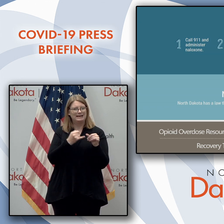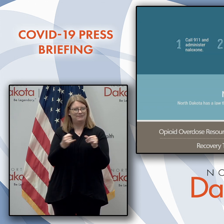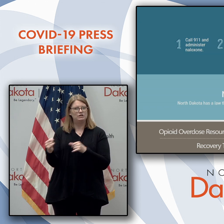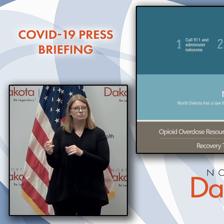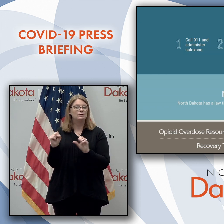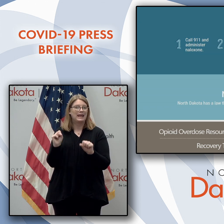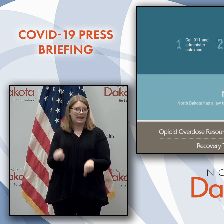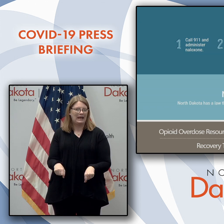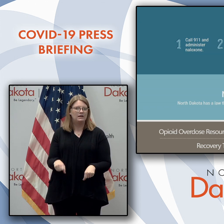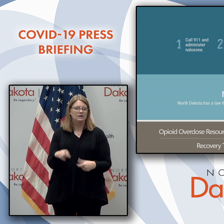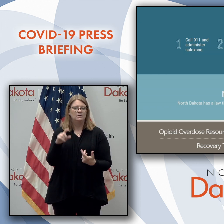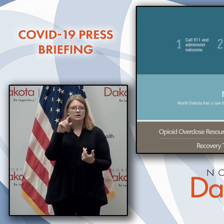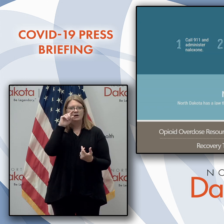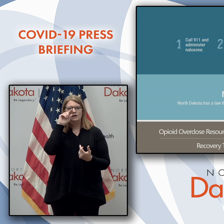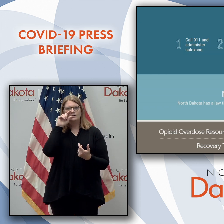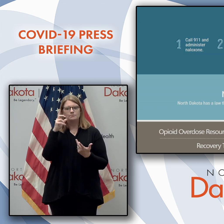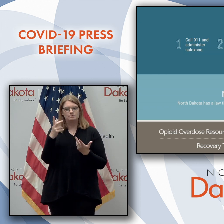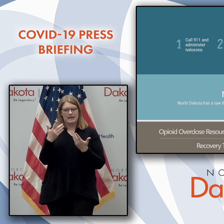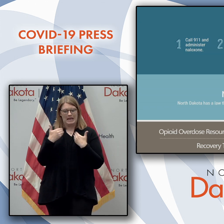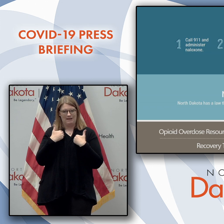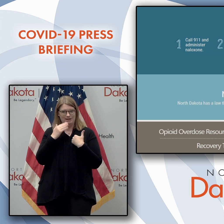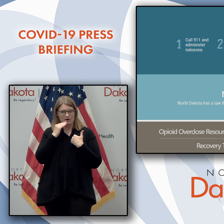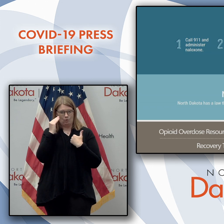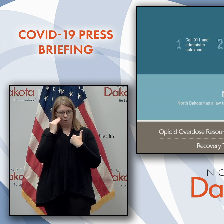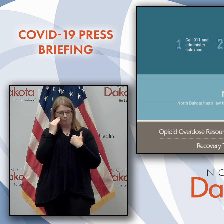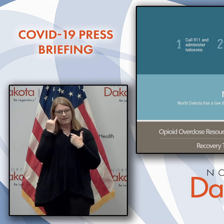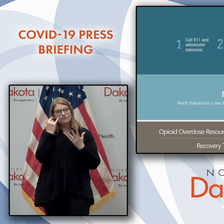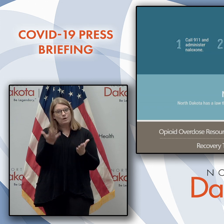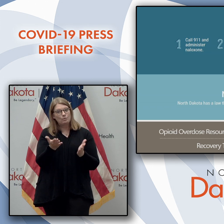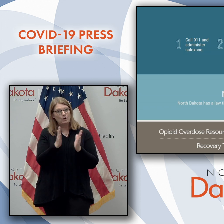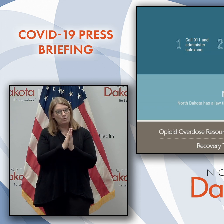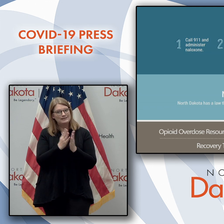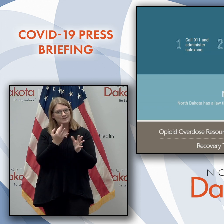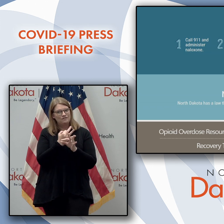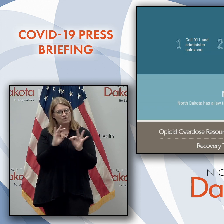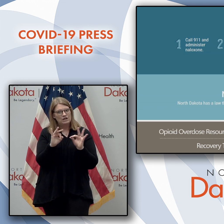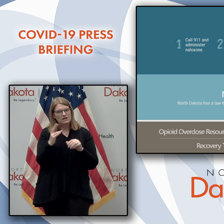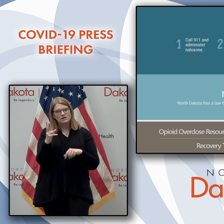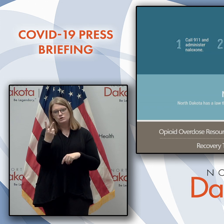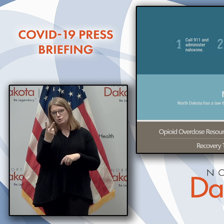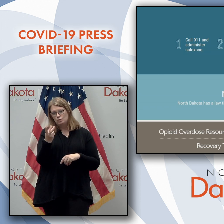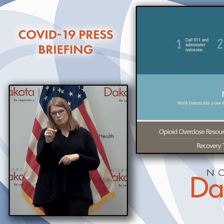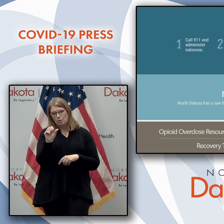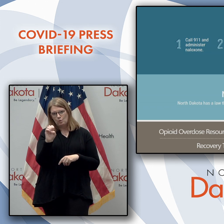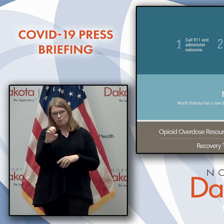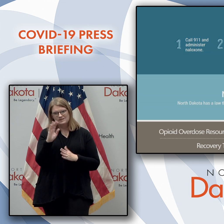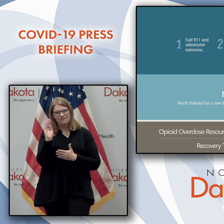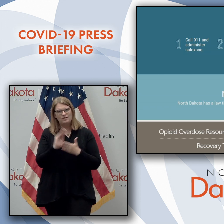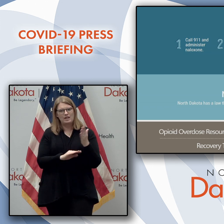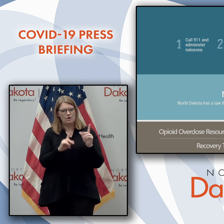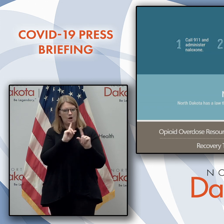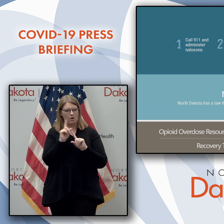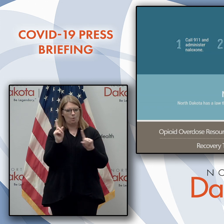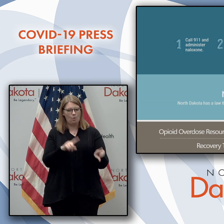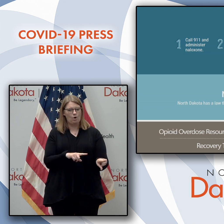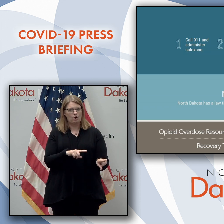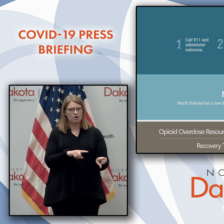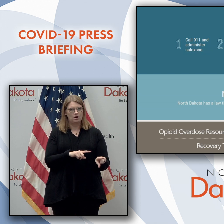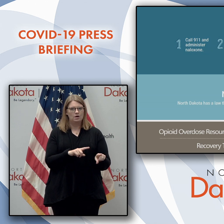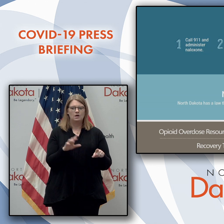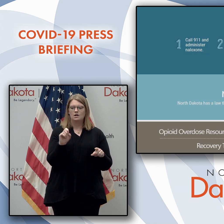individuals at risk of overdose. And to request a free 2-dose Narcan kit, please fill out an order form